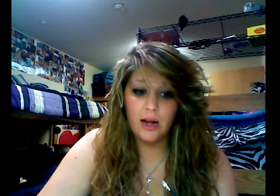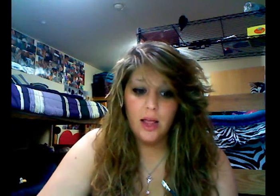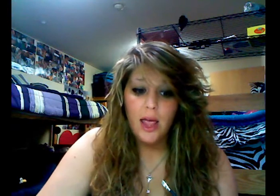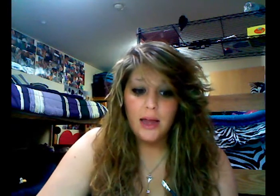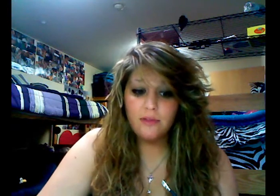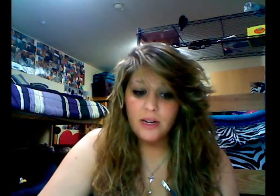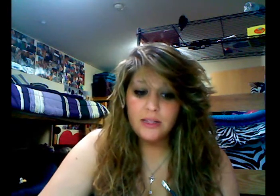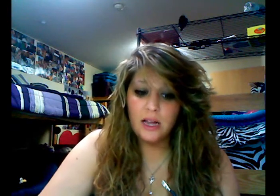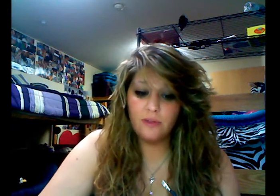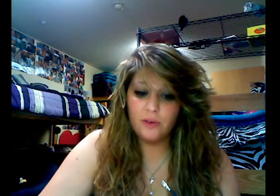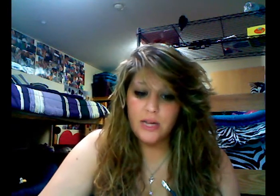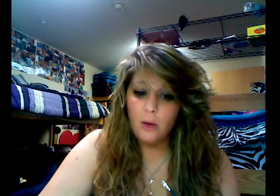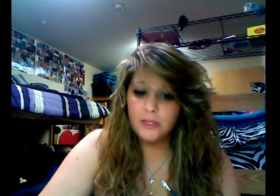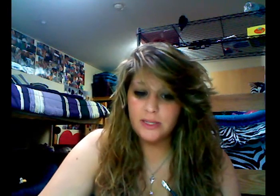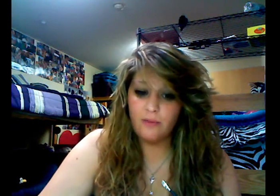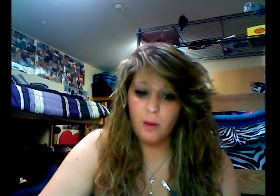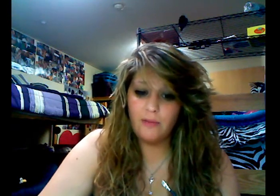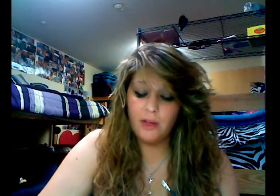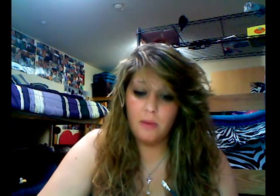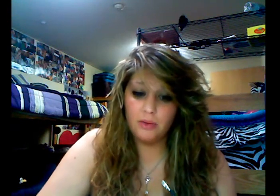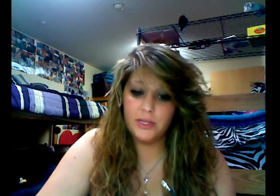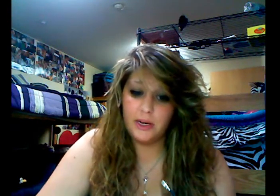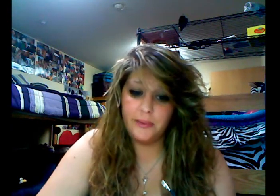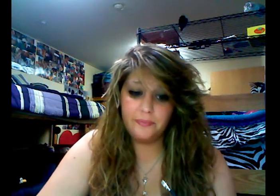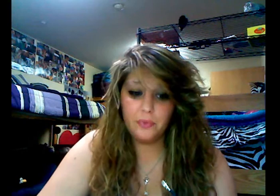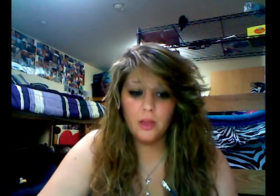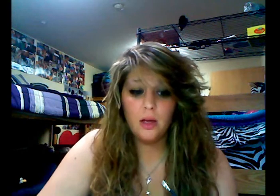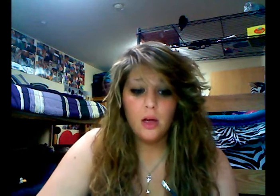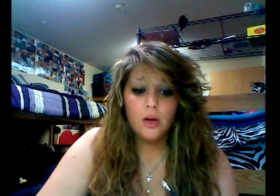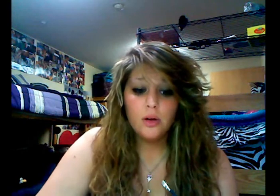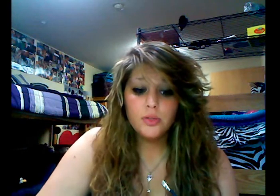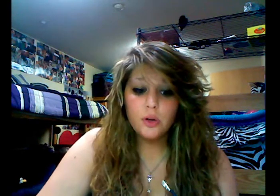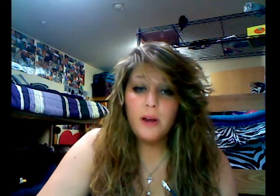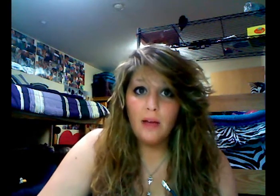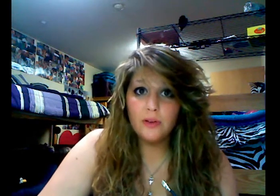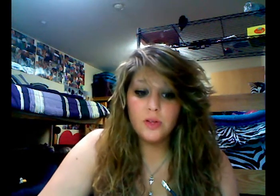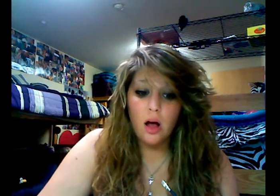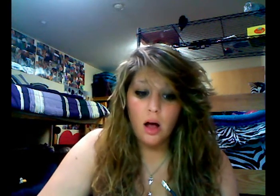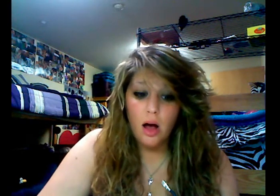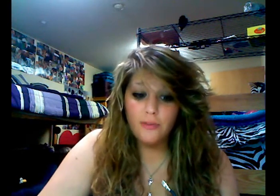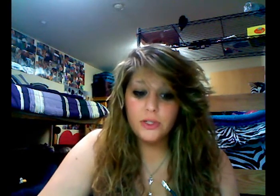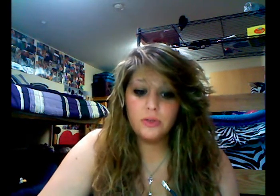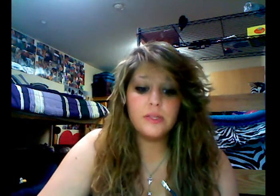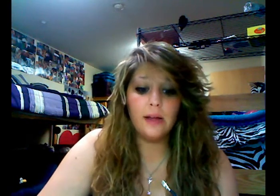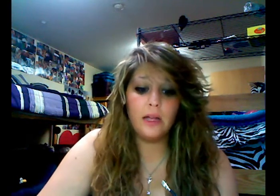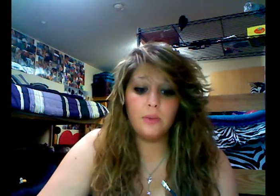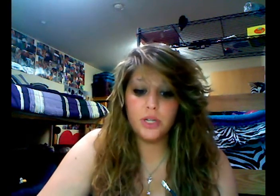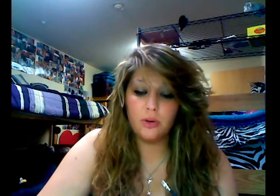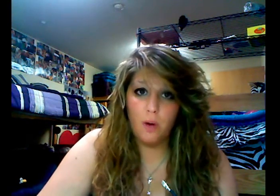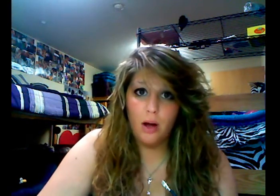children and invented the telephone to help his deaf wife and mother to hear. Scuba divers often use sign language